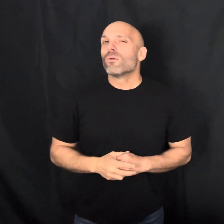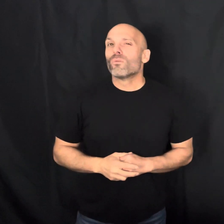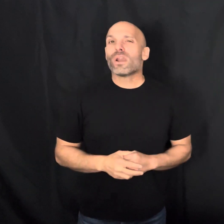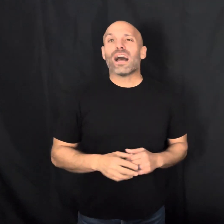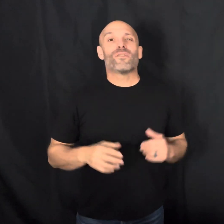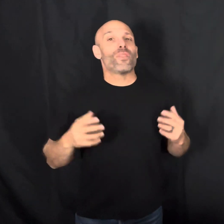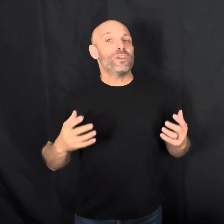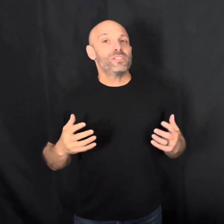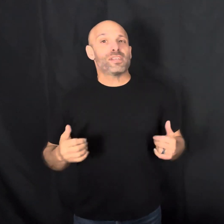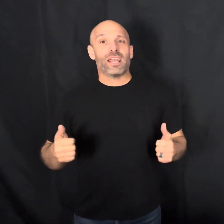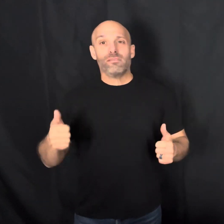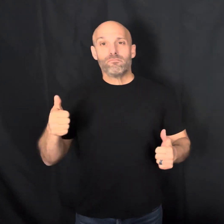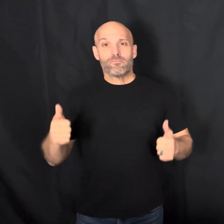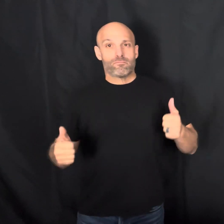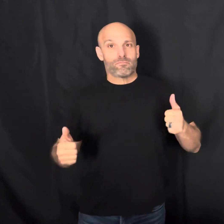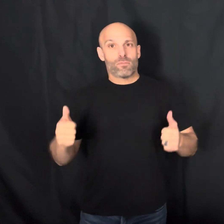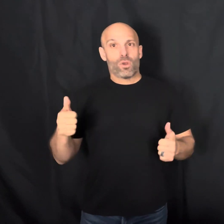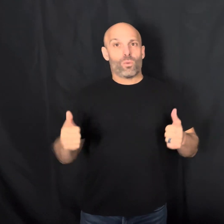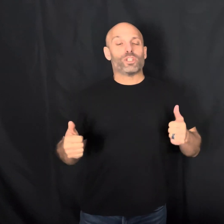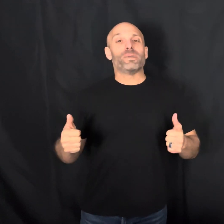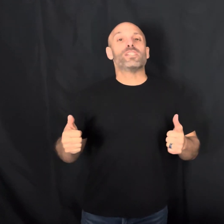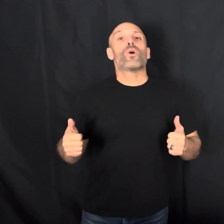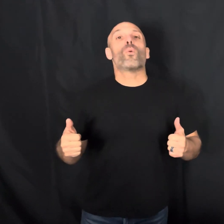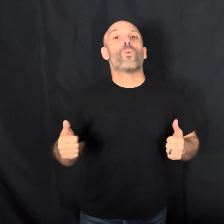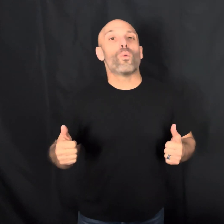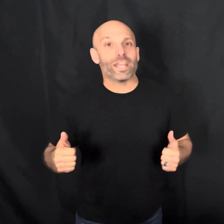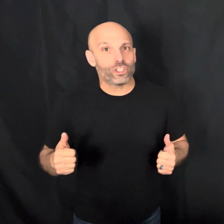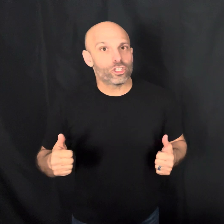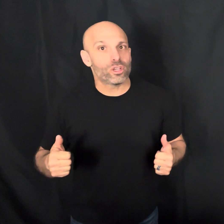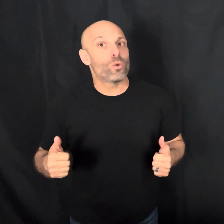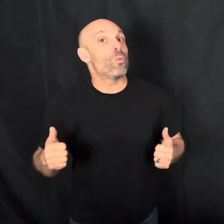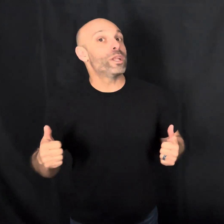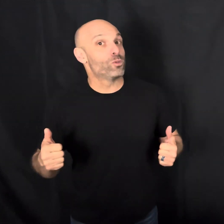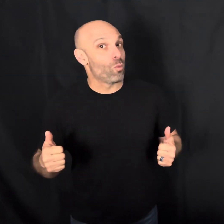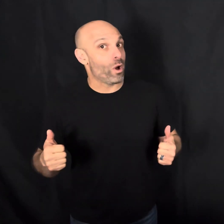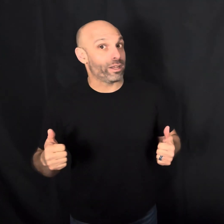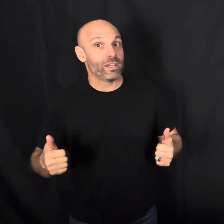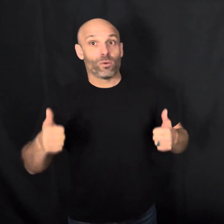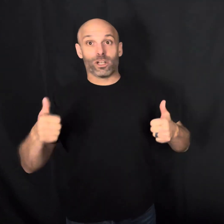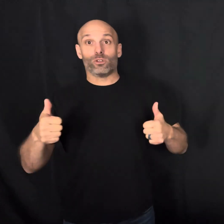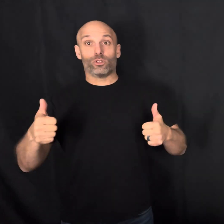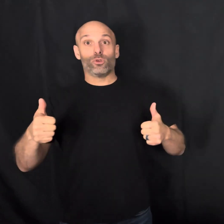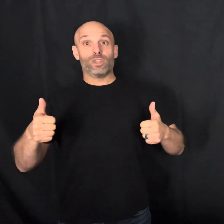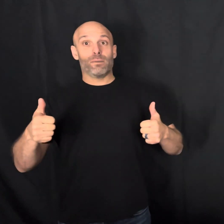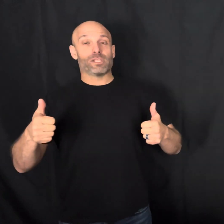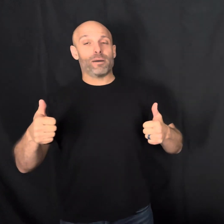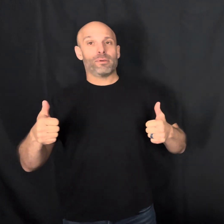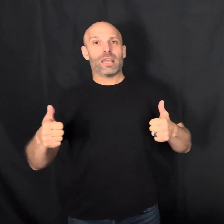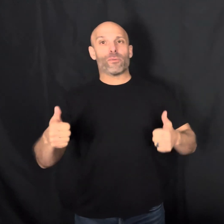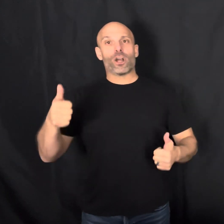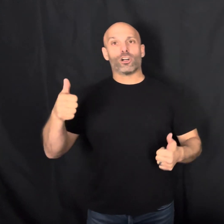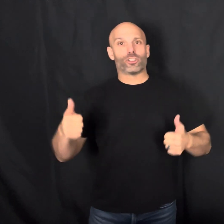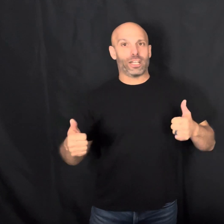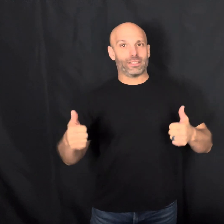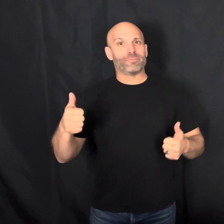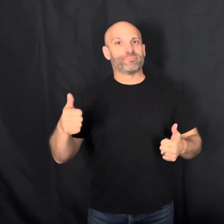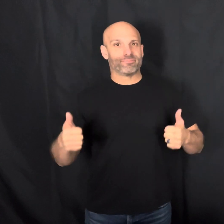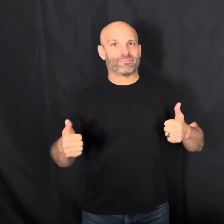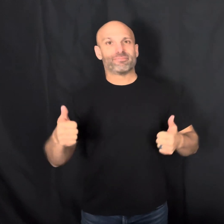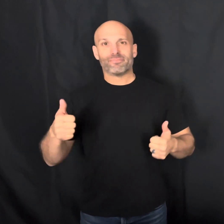We have this sign, which means which. Which one? We're gonna do two thumbs up and we alternate them.